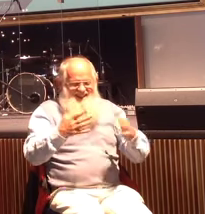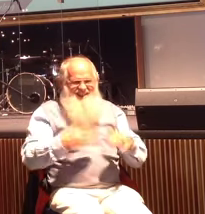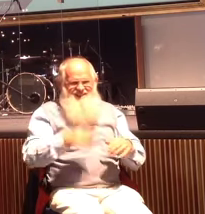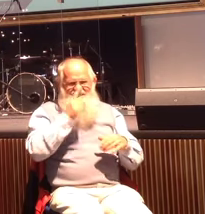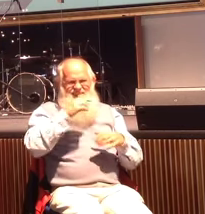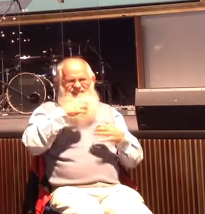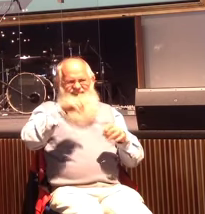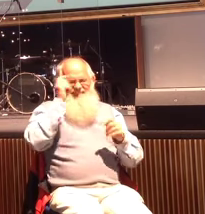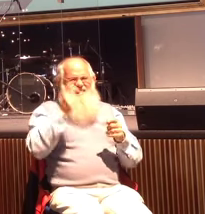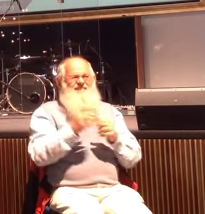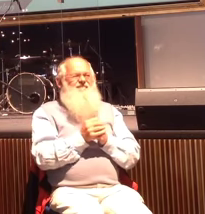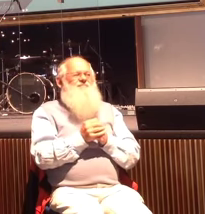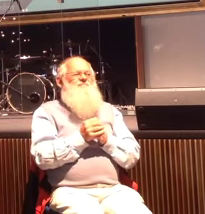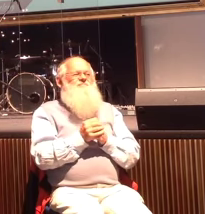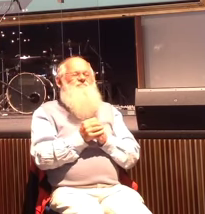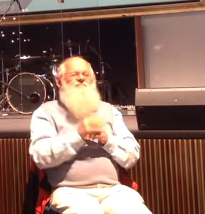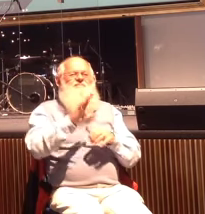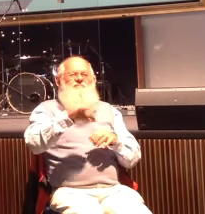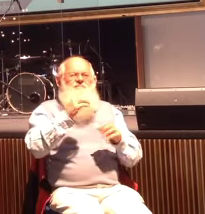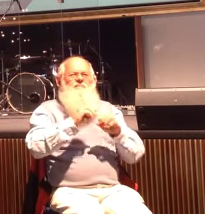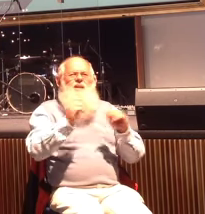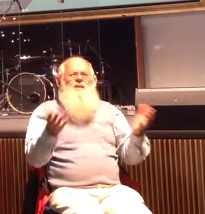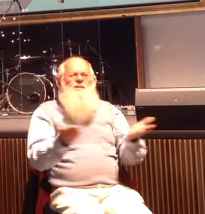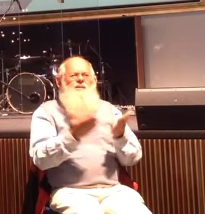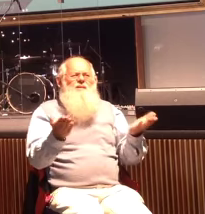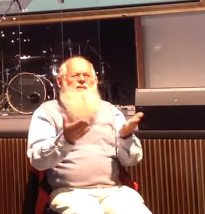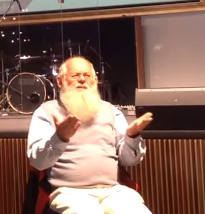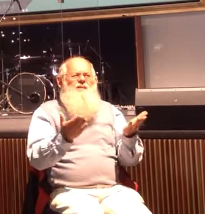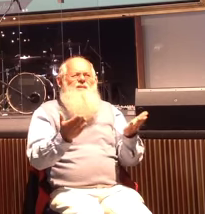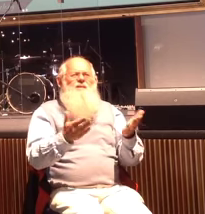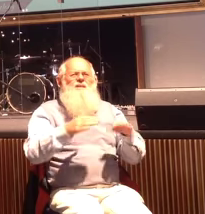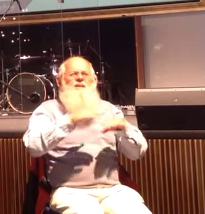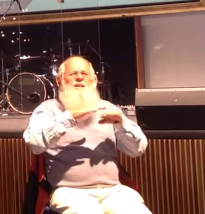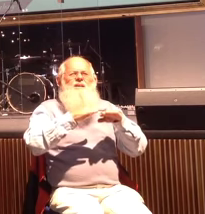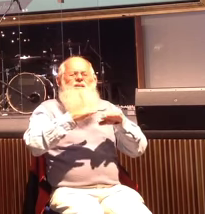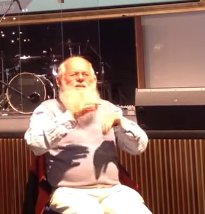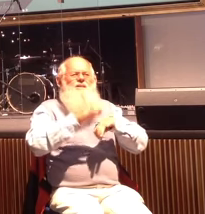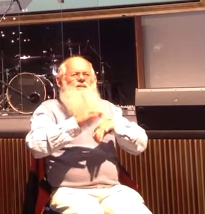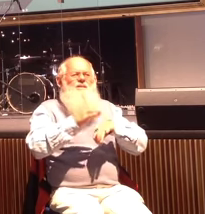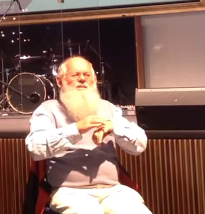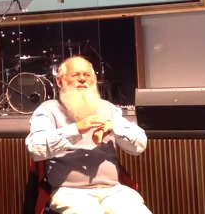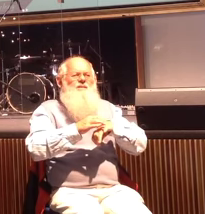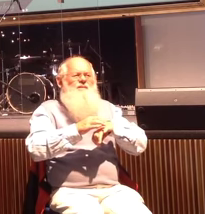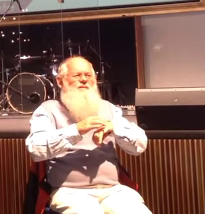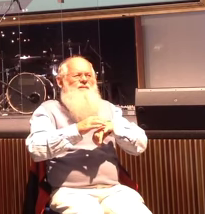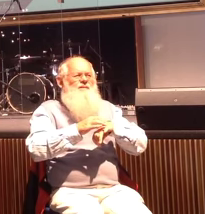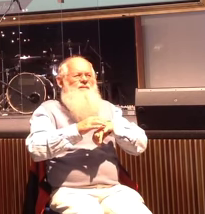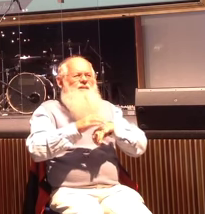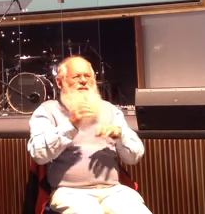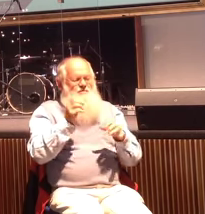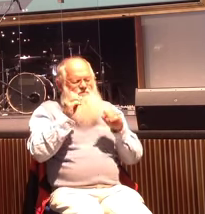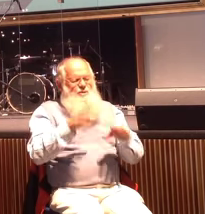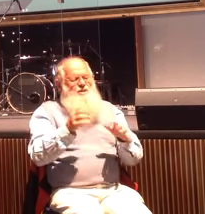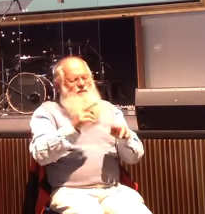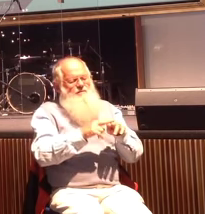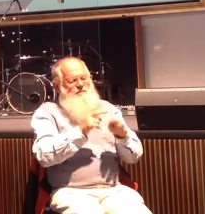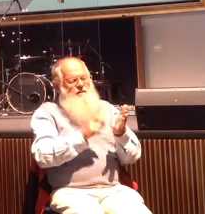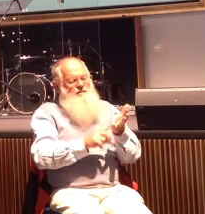But out of nowhere, he assesses it, and he puts this fluid up, which was to increase his blood pressure, and